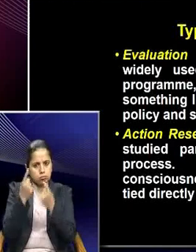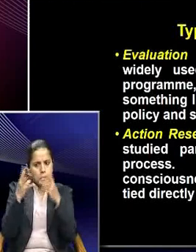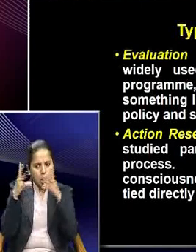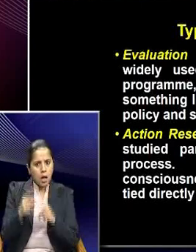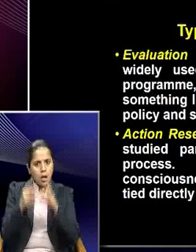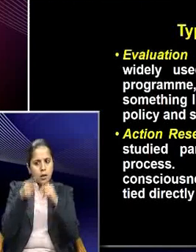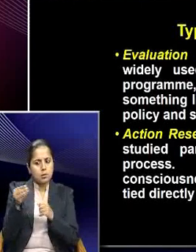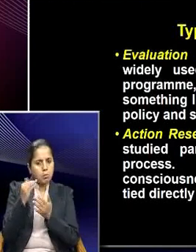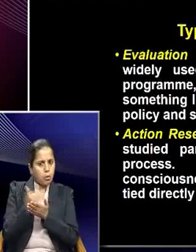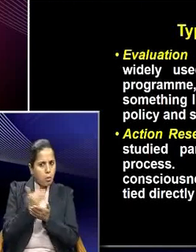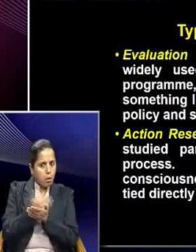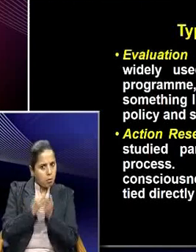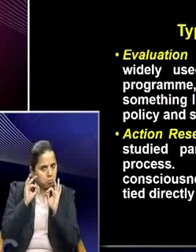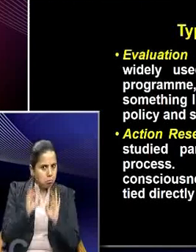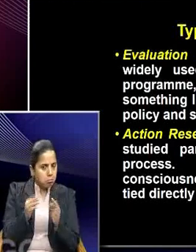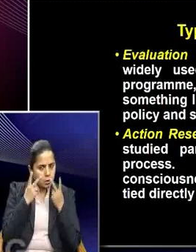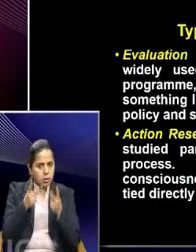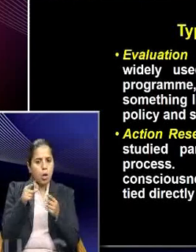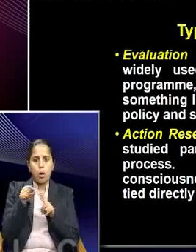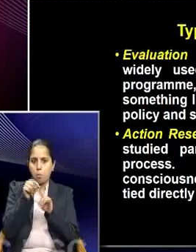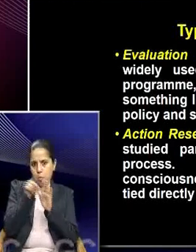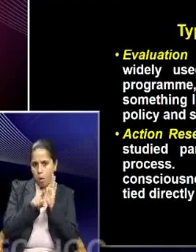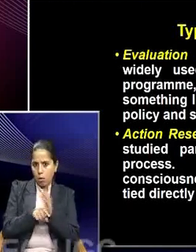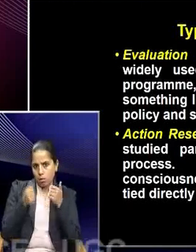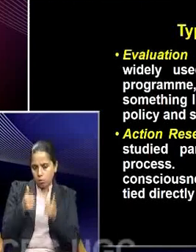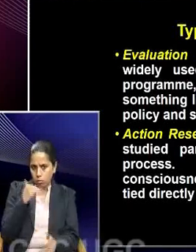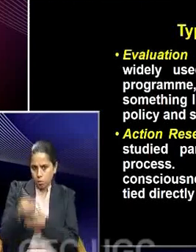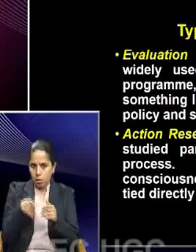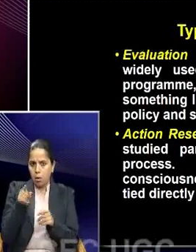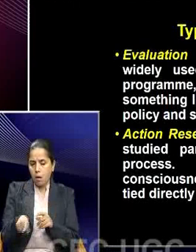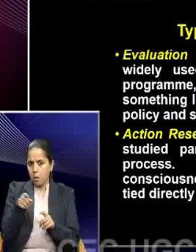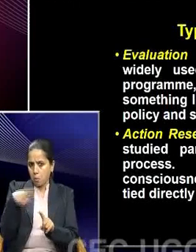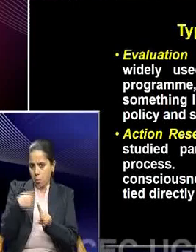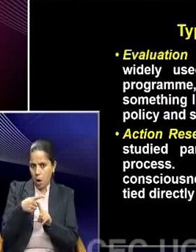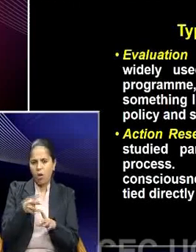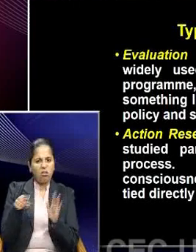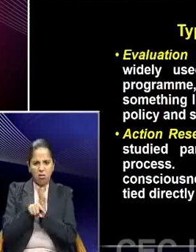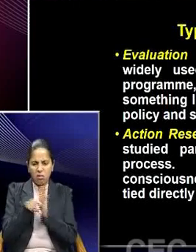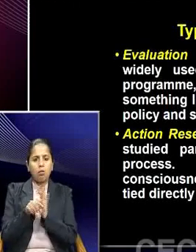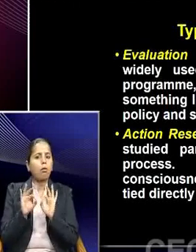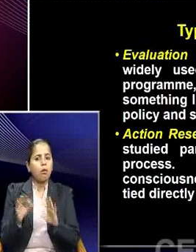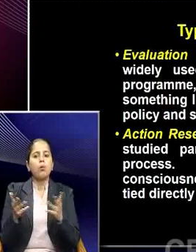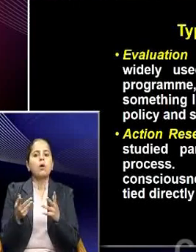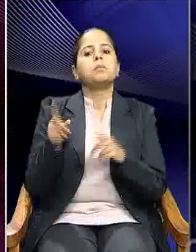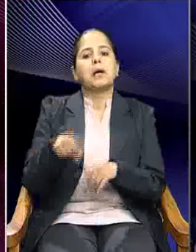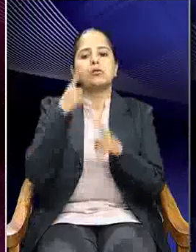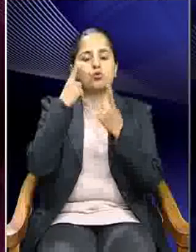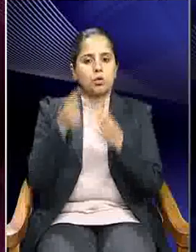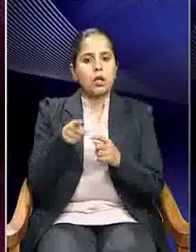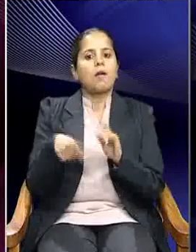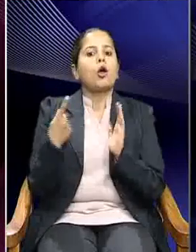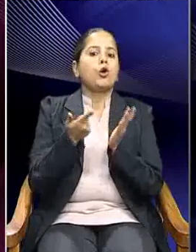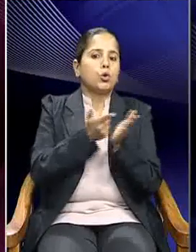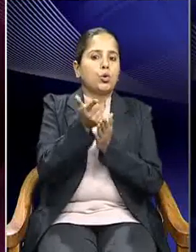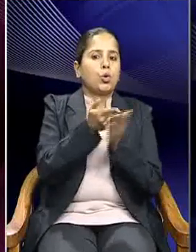certain program or a policy, whether it was effective or it was not effective. So, you have a rural